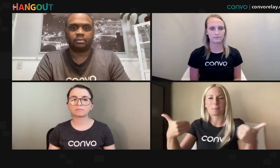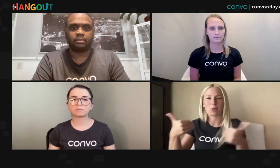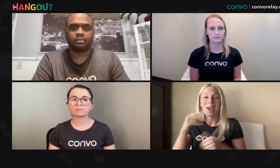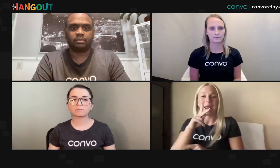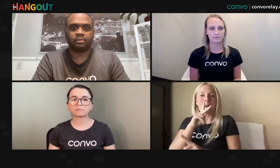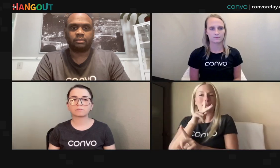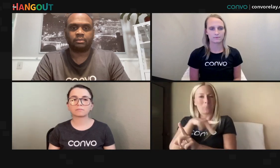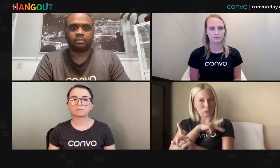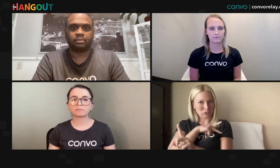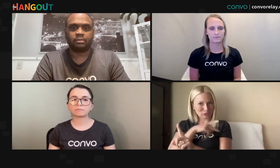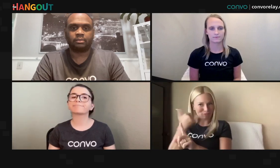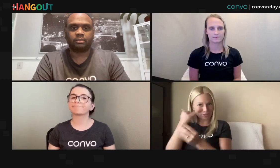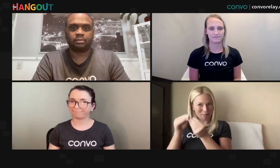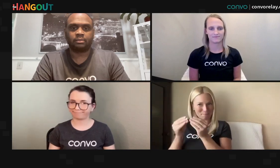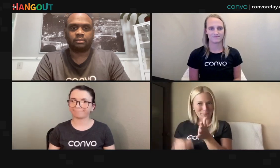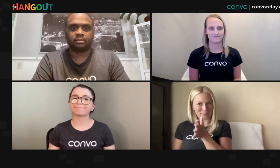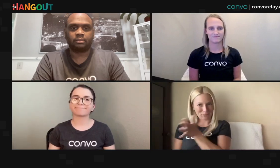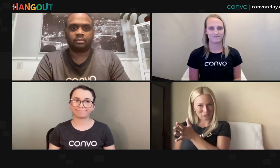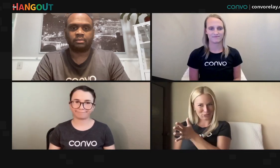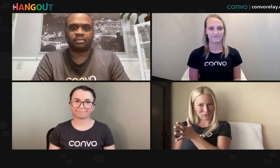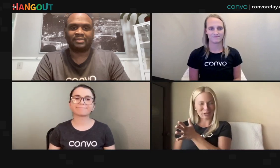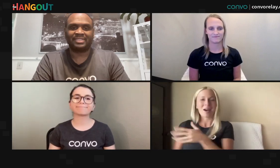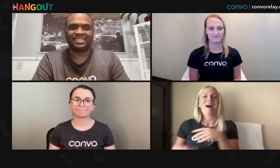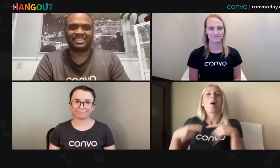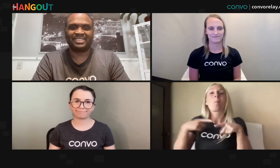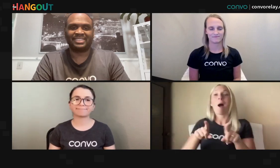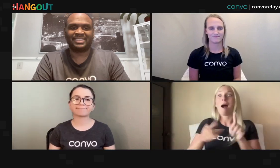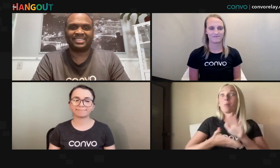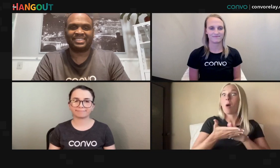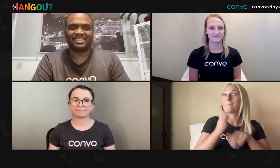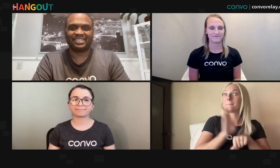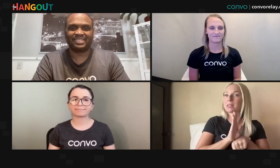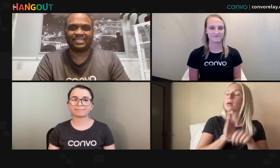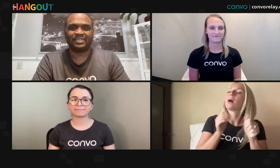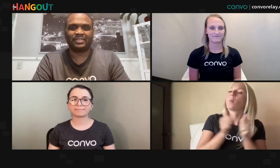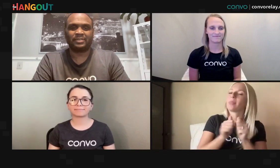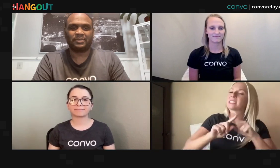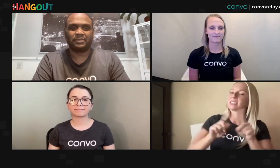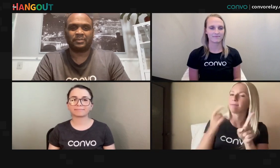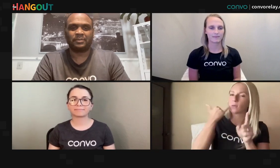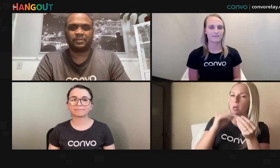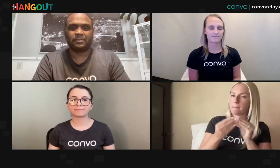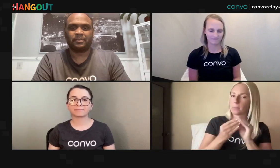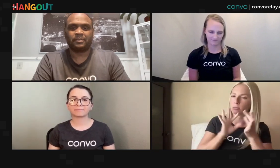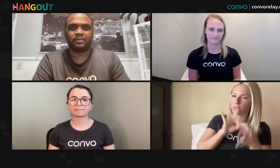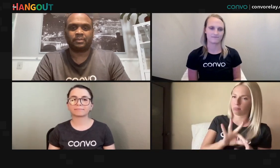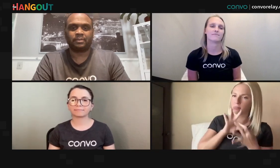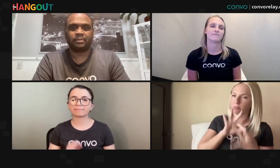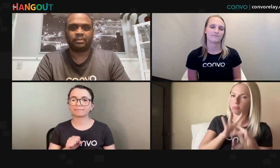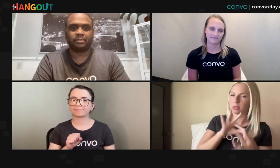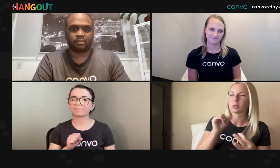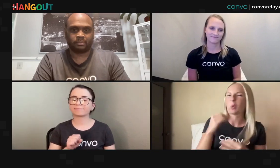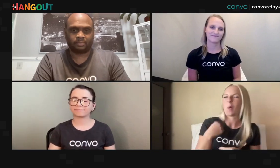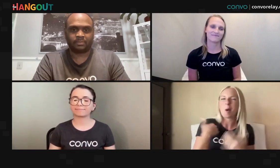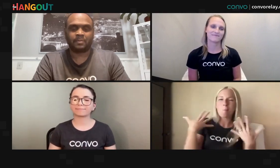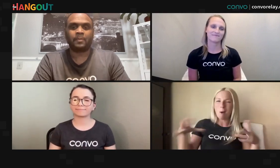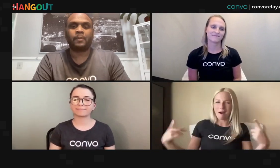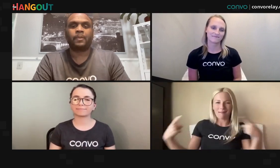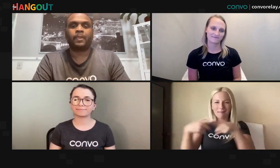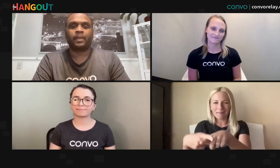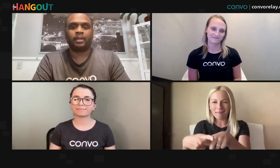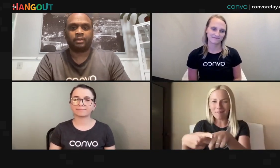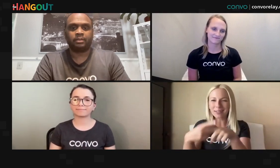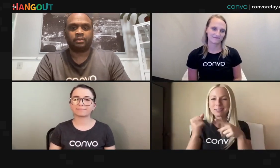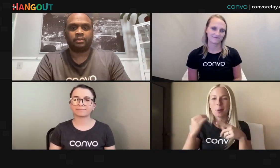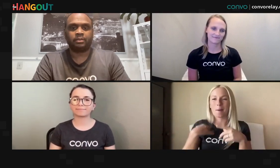and I want a phone number, but I want a separate phone number. I want a personal number, but also when I run the business, I want my own business